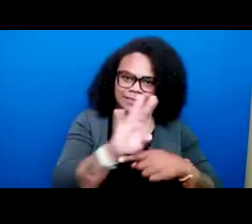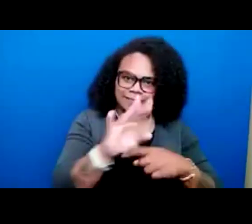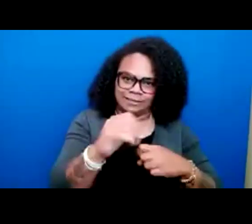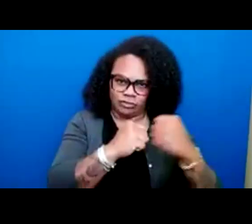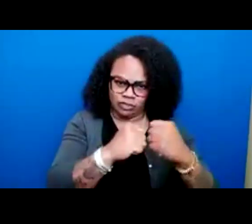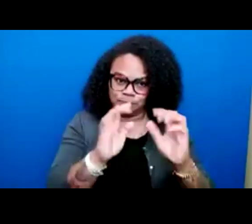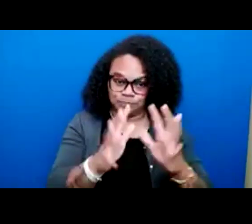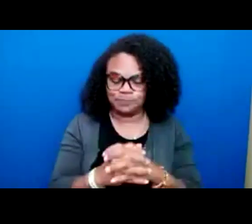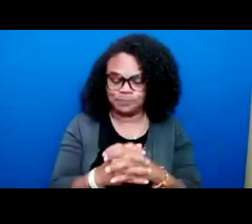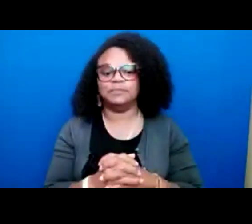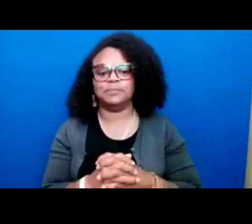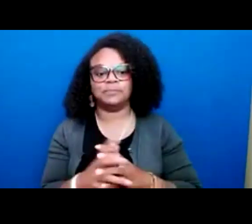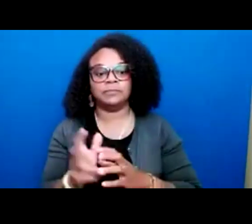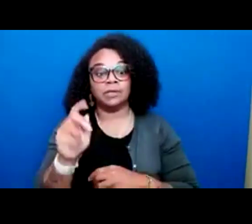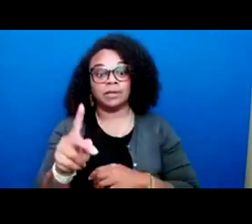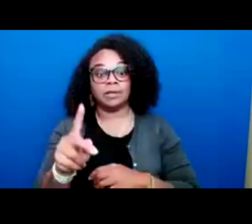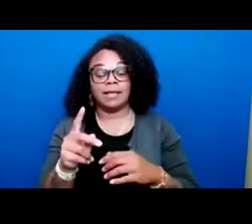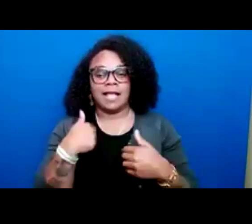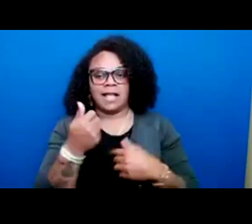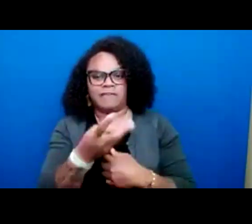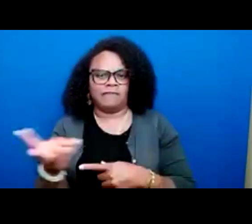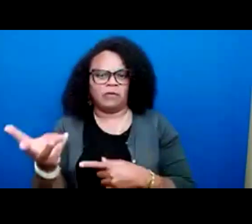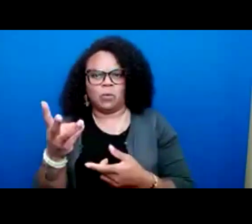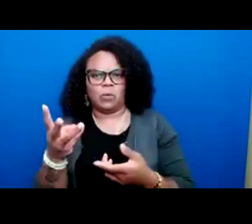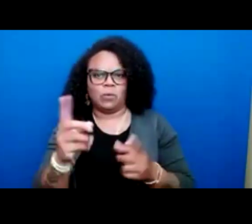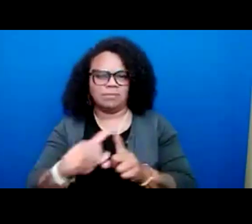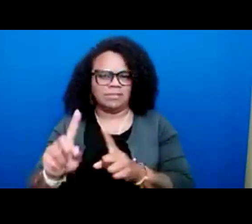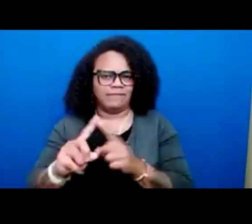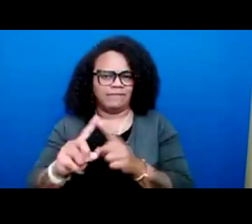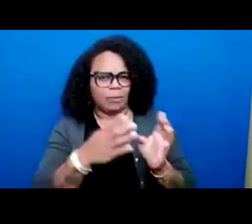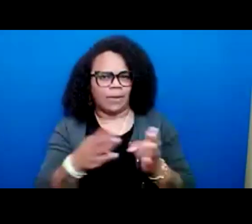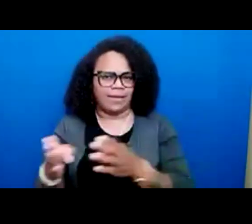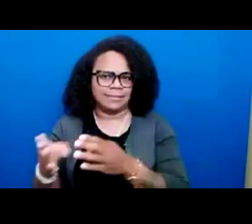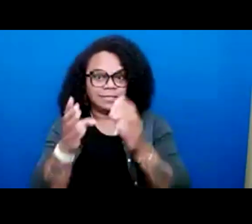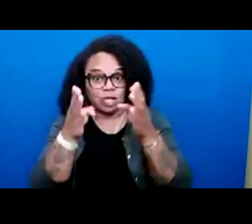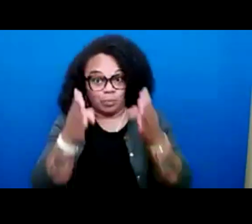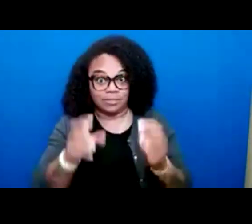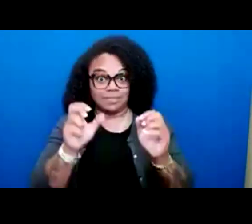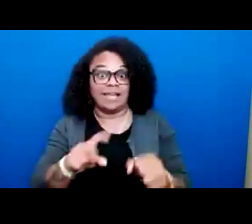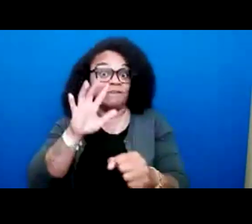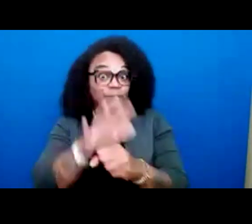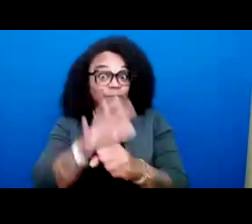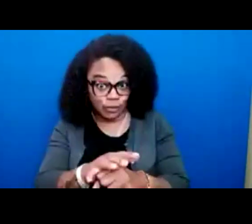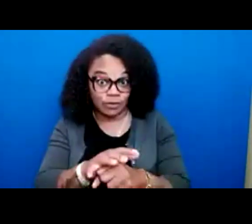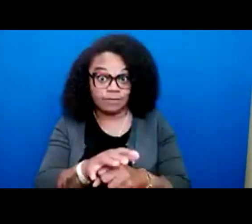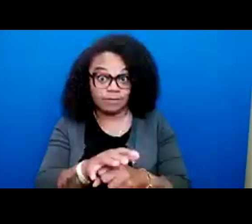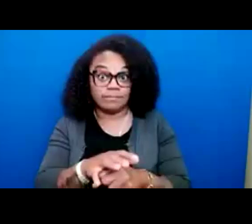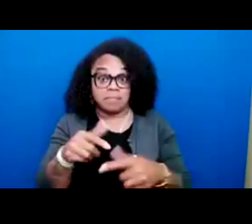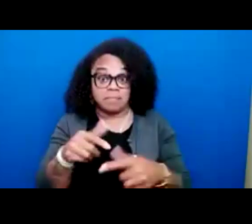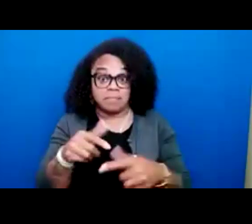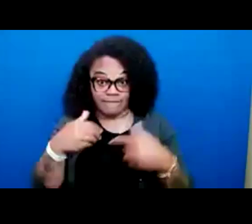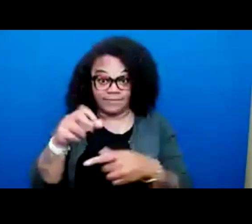helpful ways, I should say, there are a few ways that a person can confirm if they have